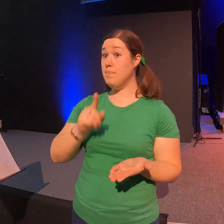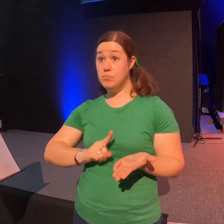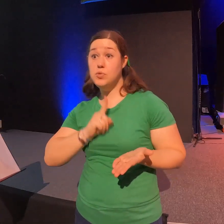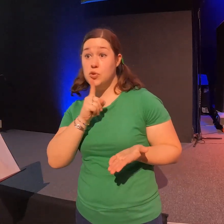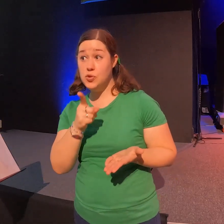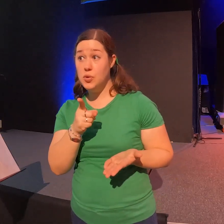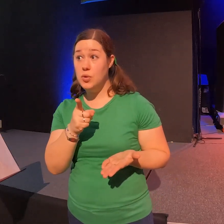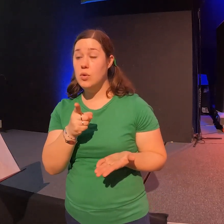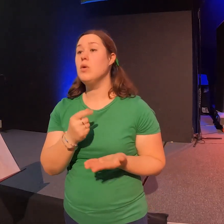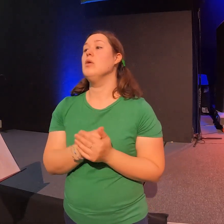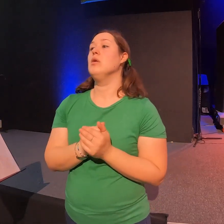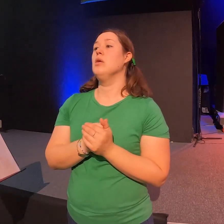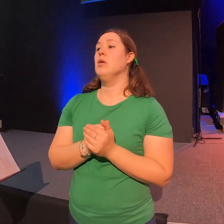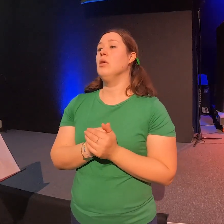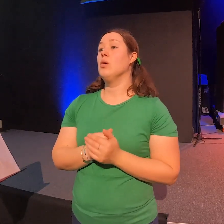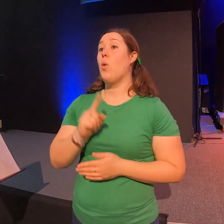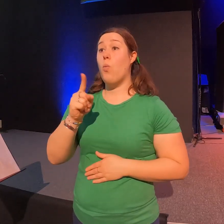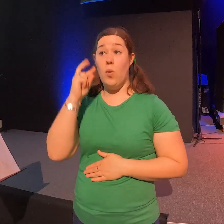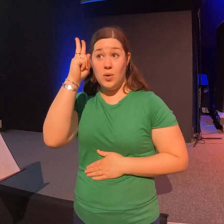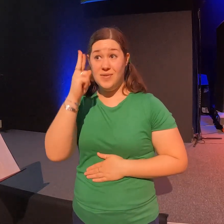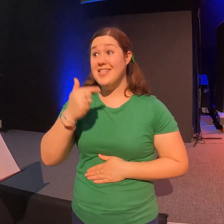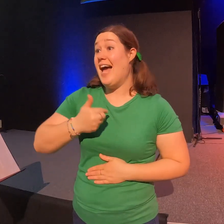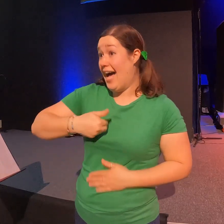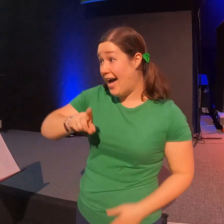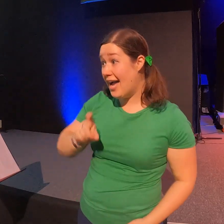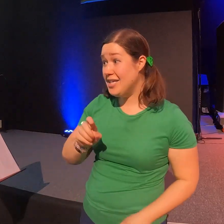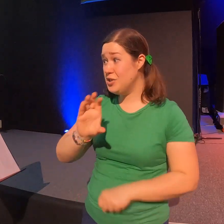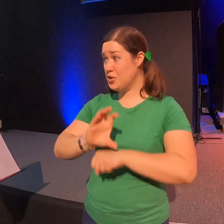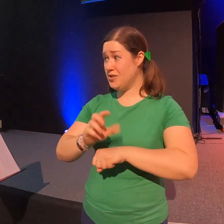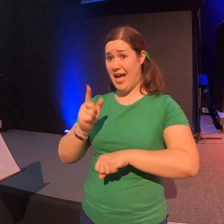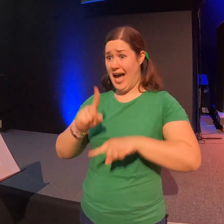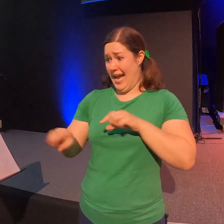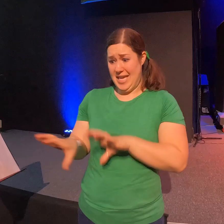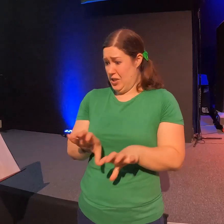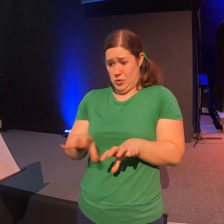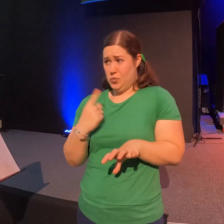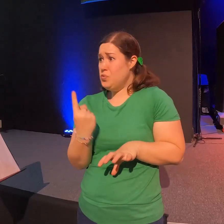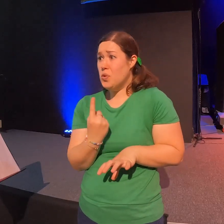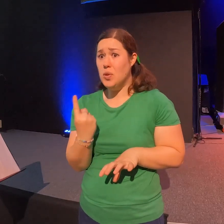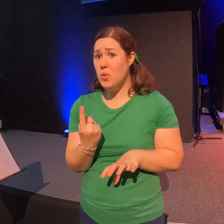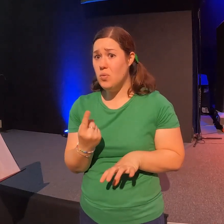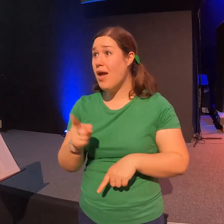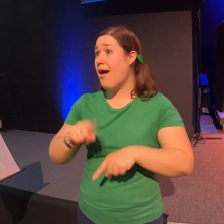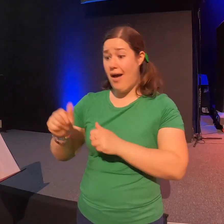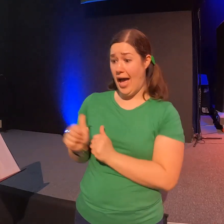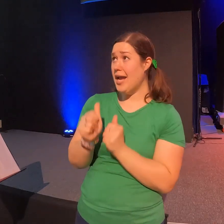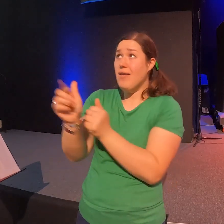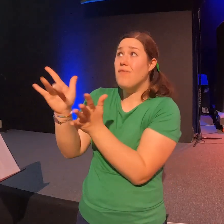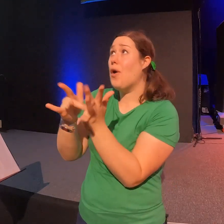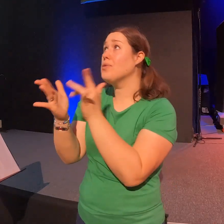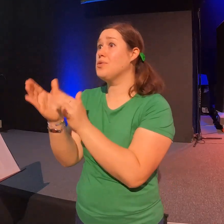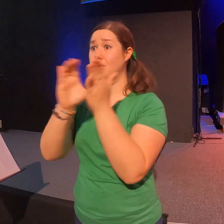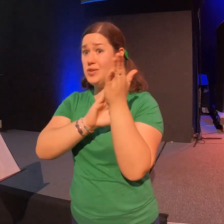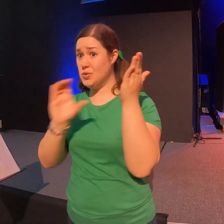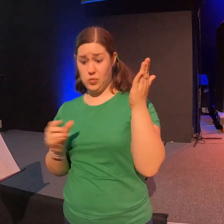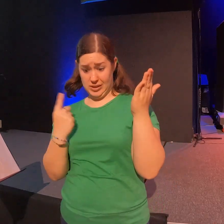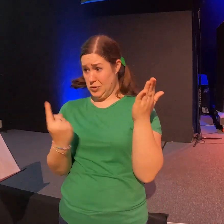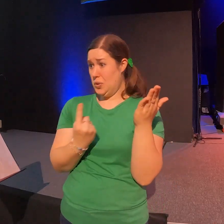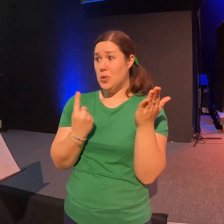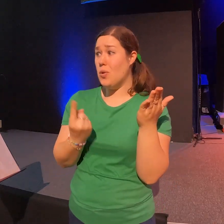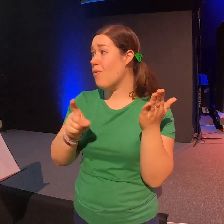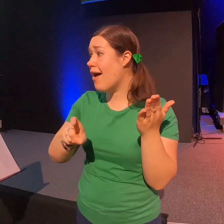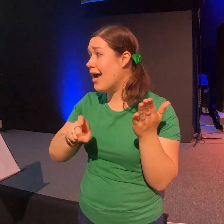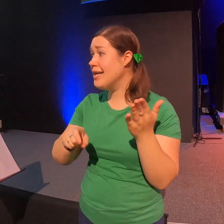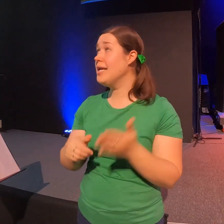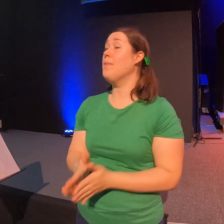reasons is that I can't do this alone. I can't follow Jesus Christ alone. I need prayer. I need support.